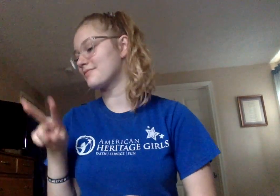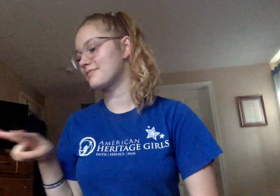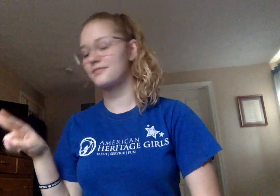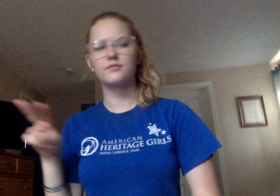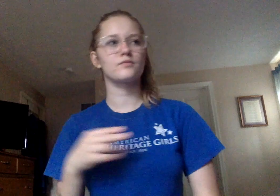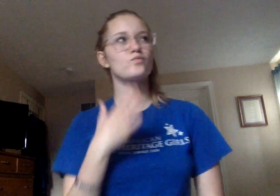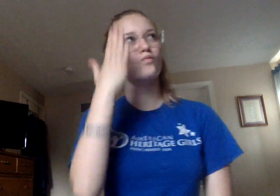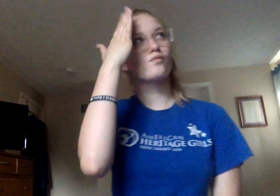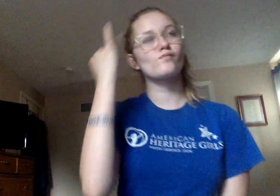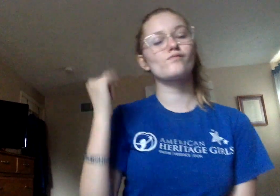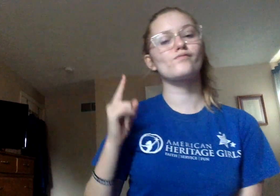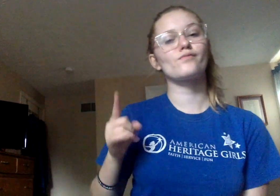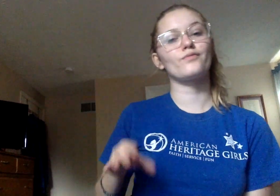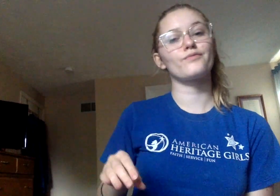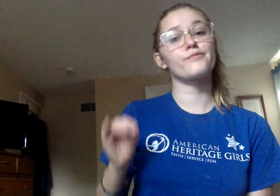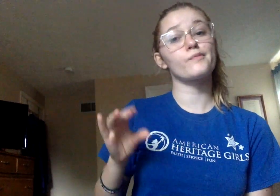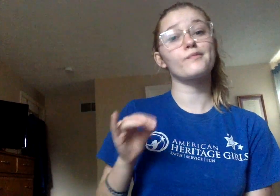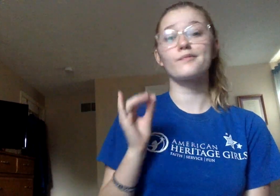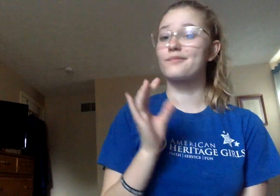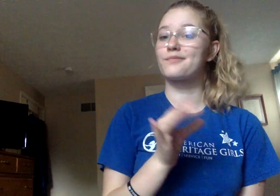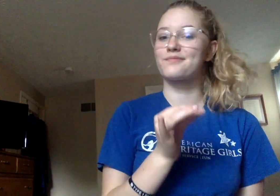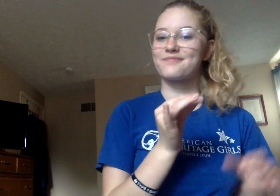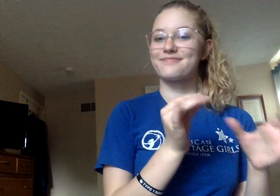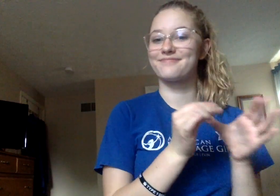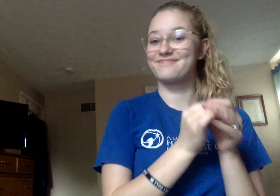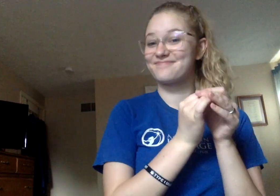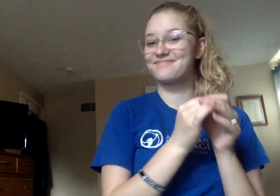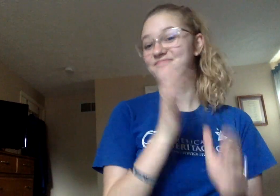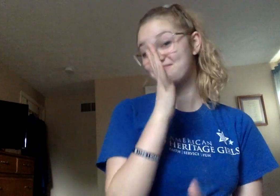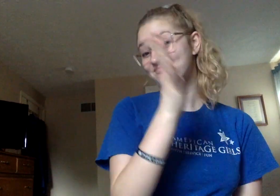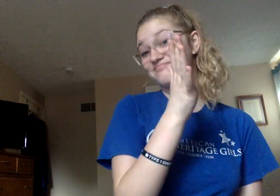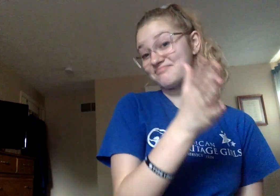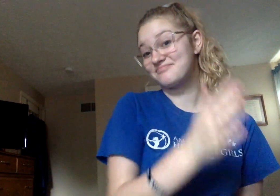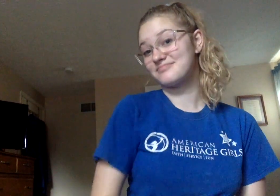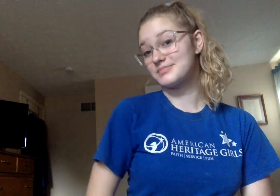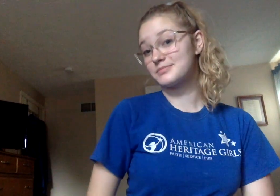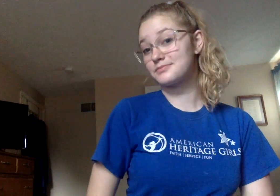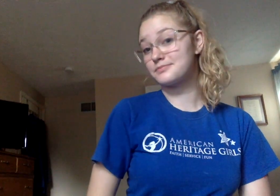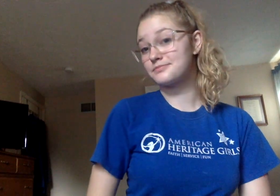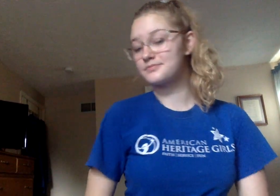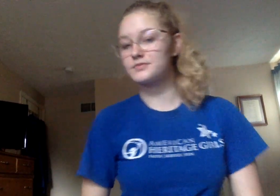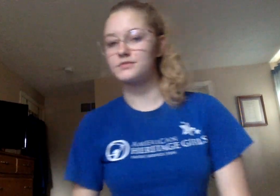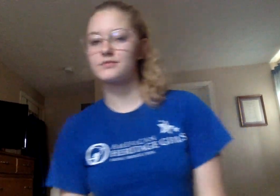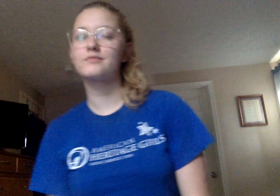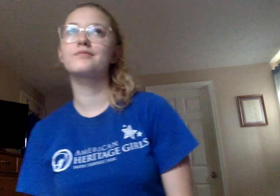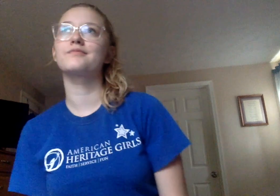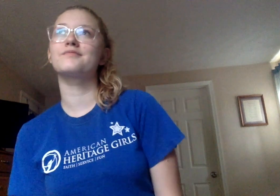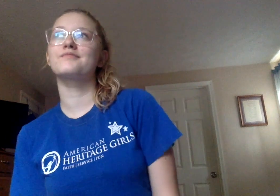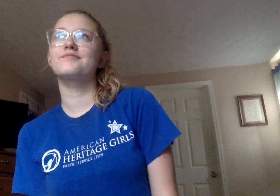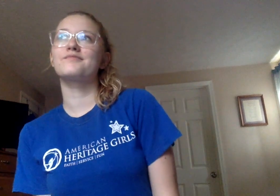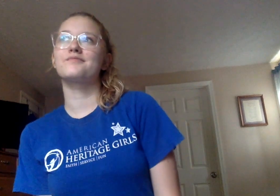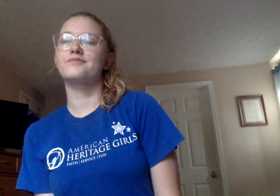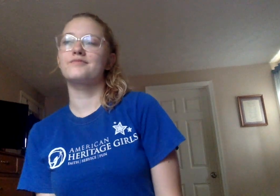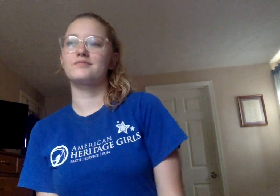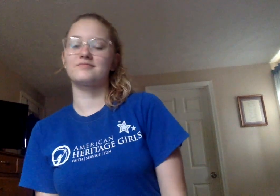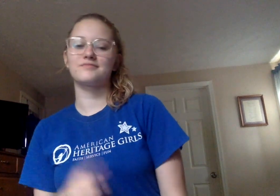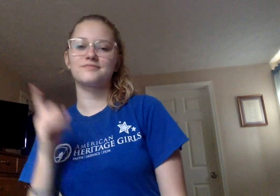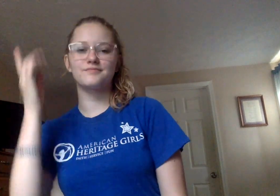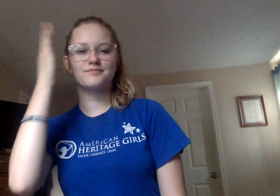a pretty bunch of flowers for your granny?" suggested the wolf. Little Red Riding Hood thought that was a good